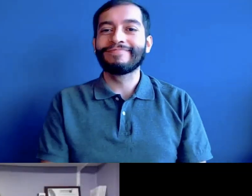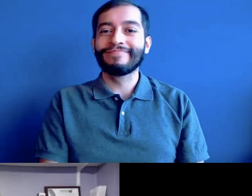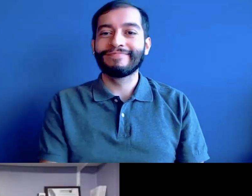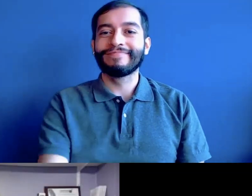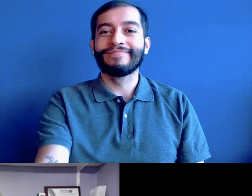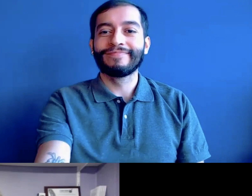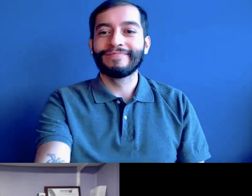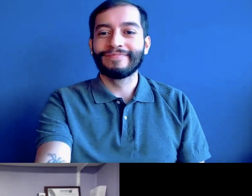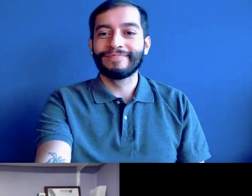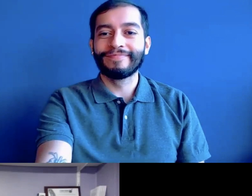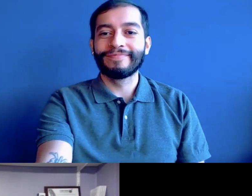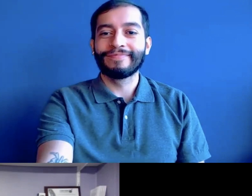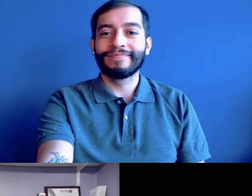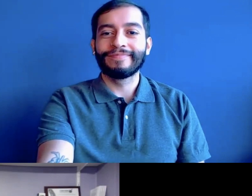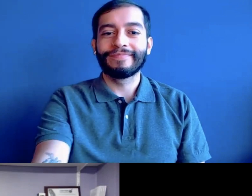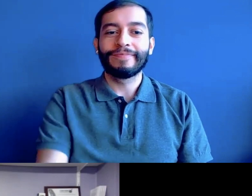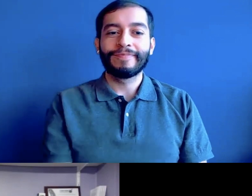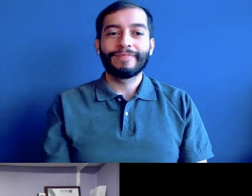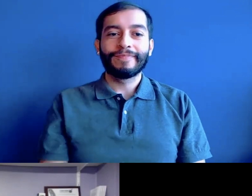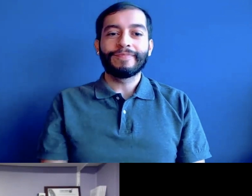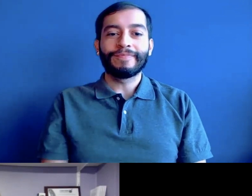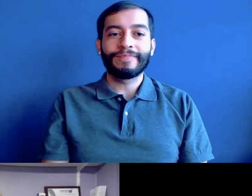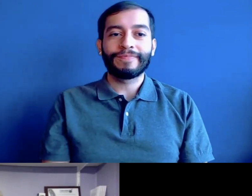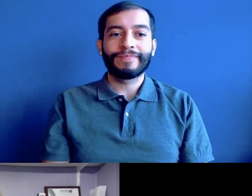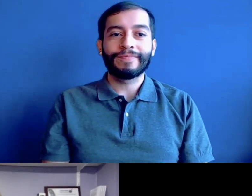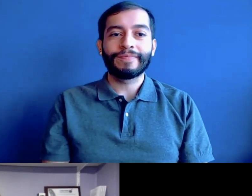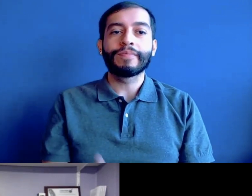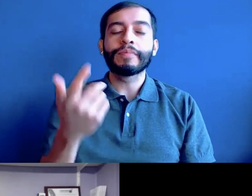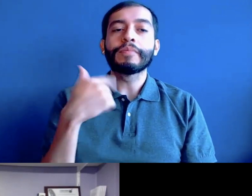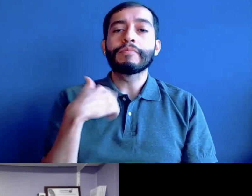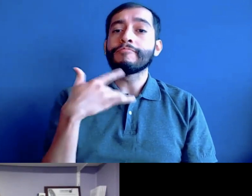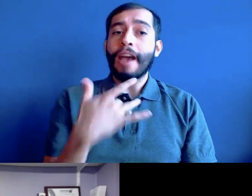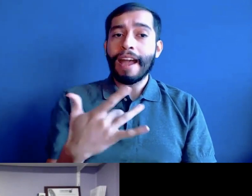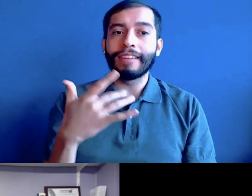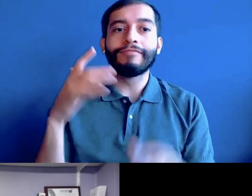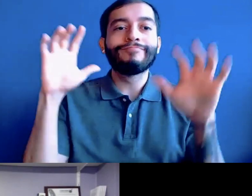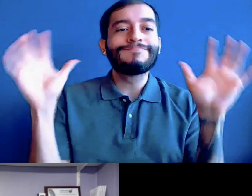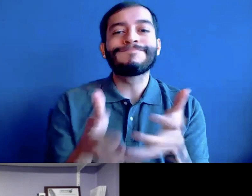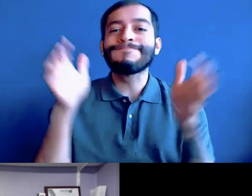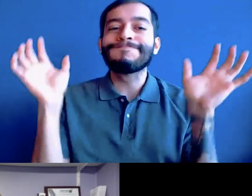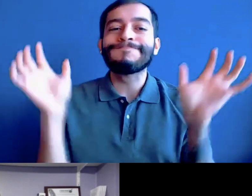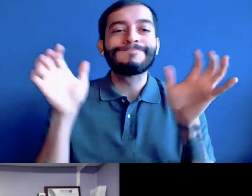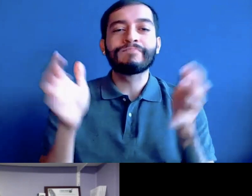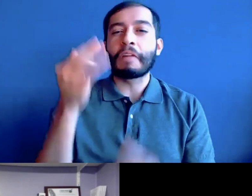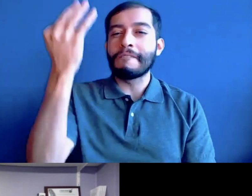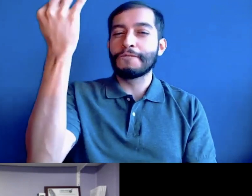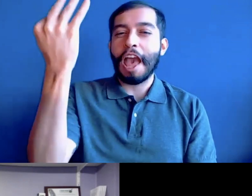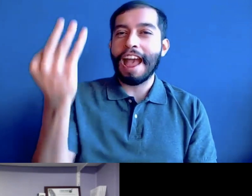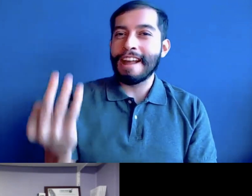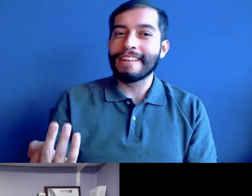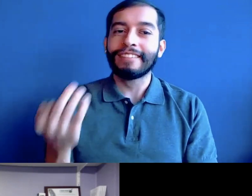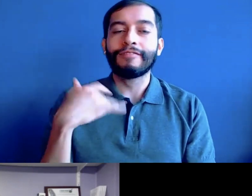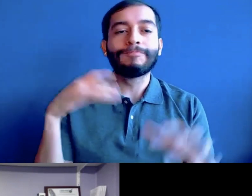So we meet as a group on a Friday, and during our time together, an